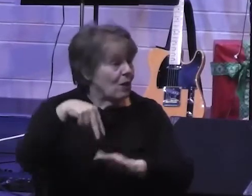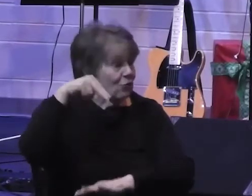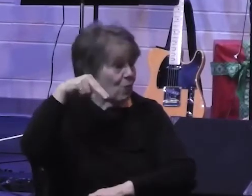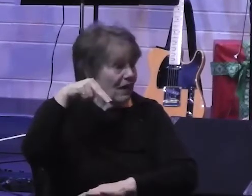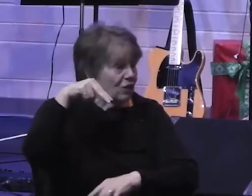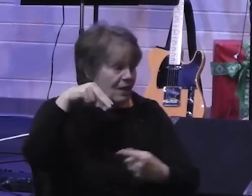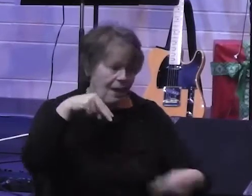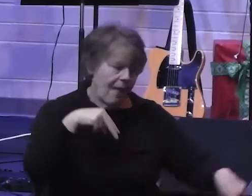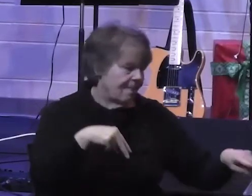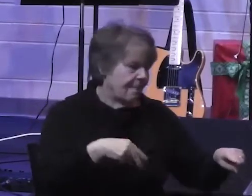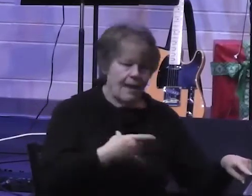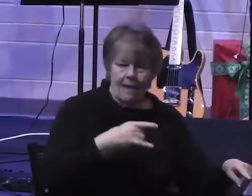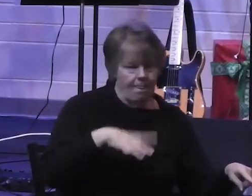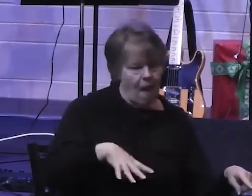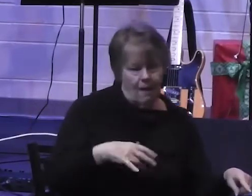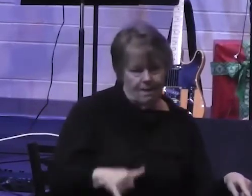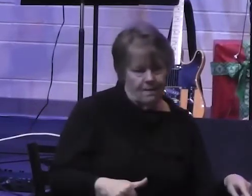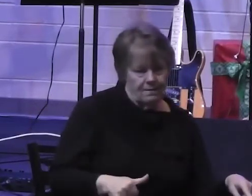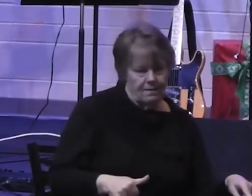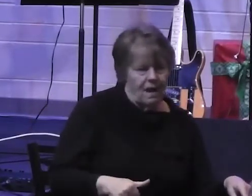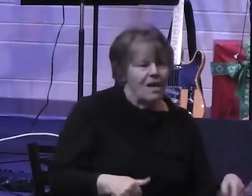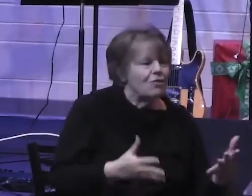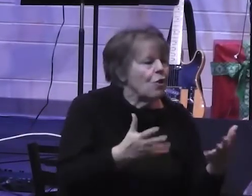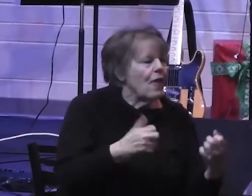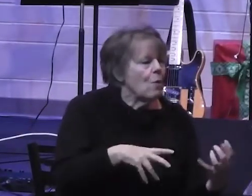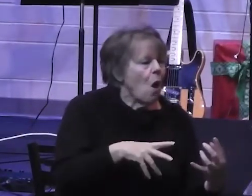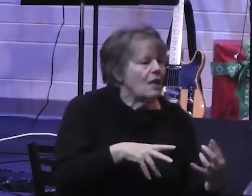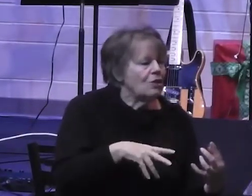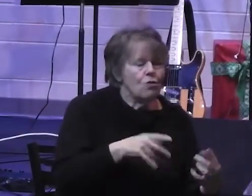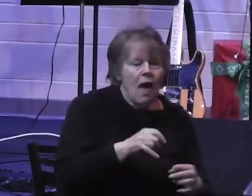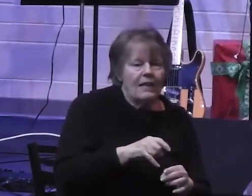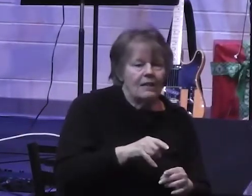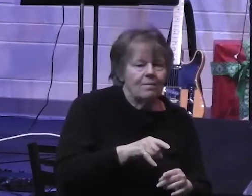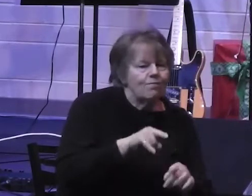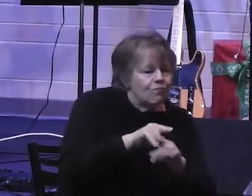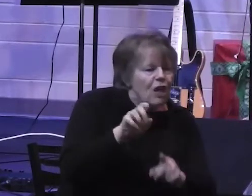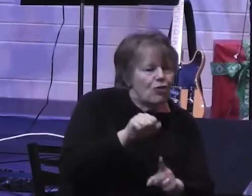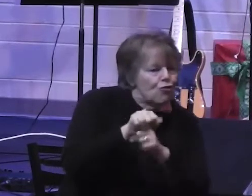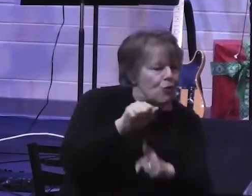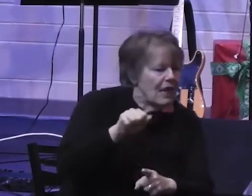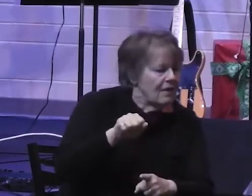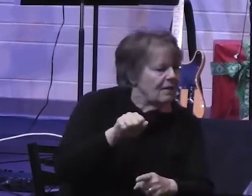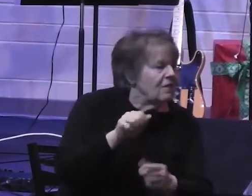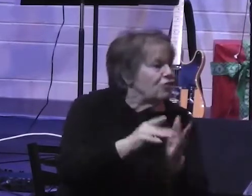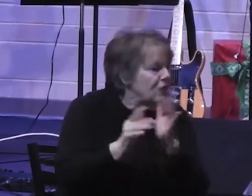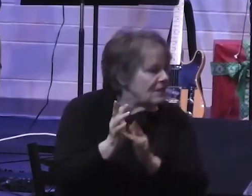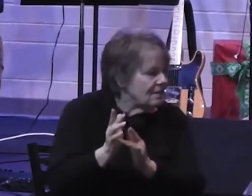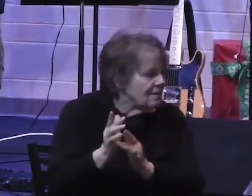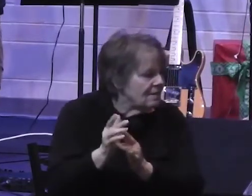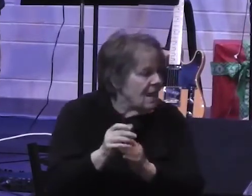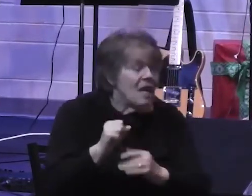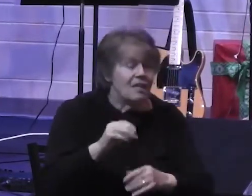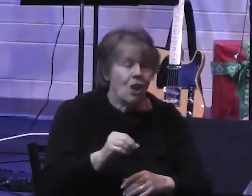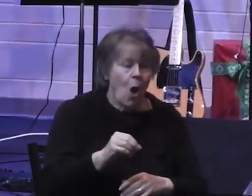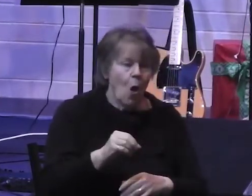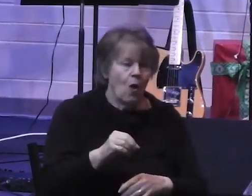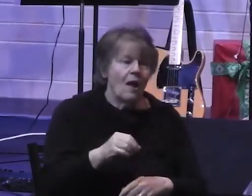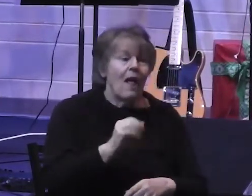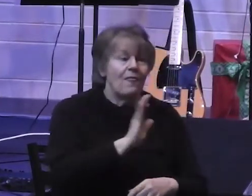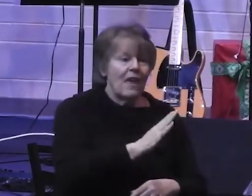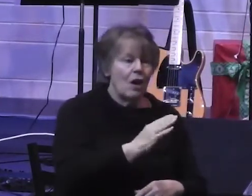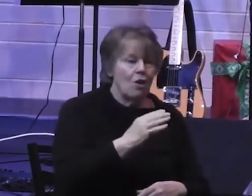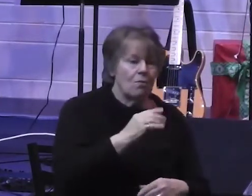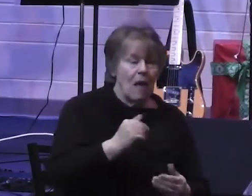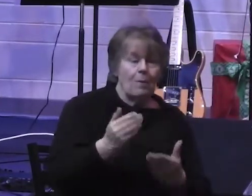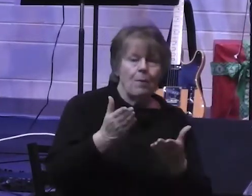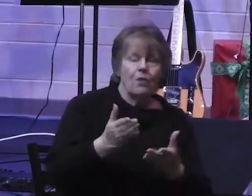Sadducees didn't like this, so they're going to try and trick Jesus, trap Jesus. So the story continues. They go, okay, so this guy, he dies, but